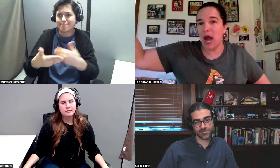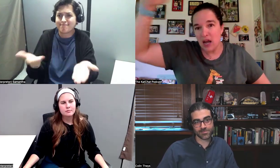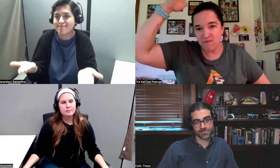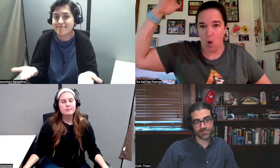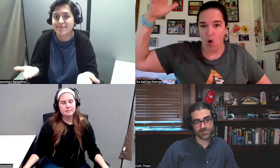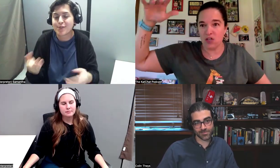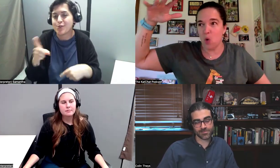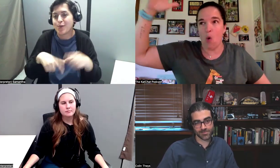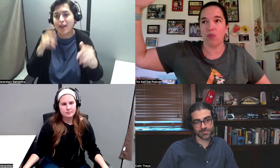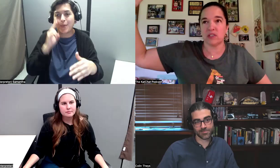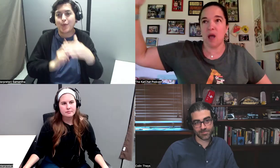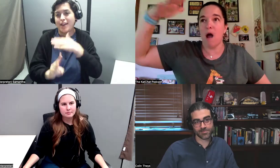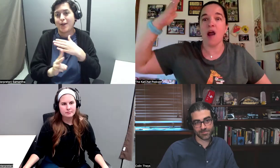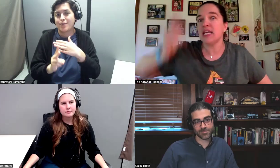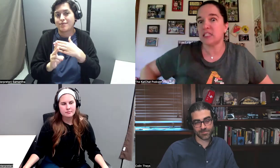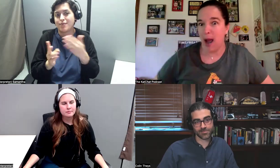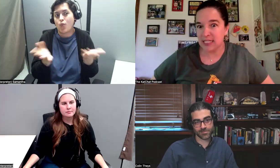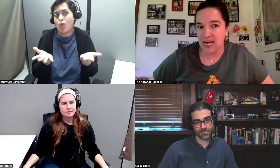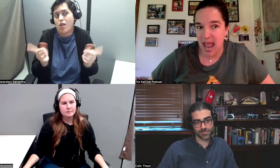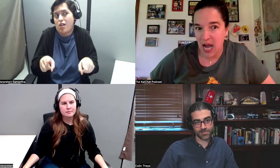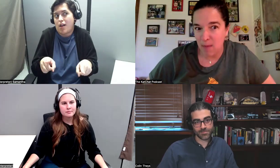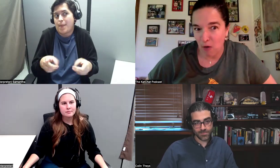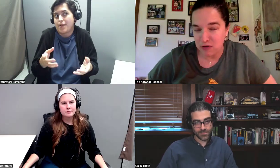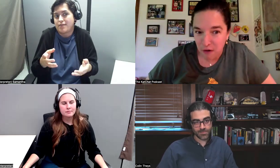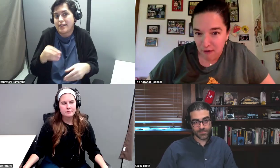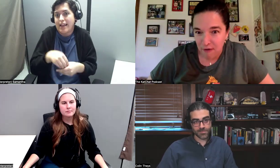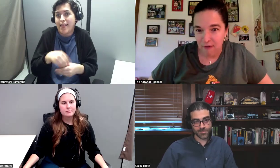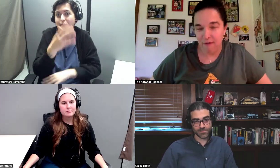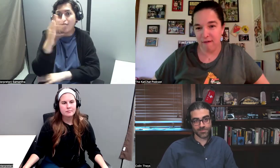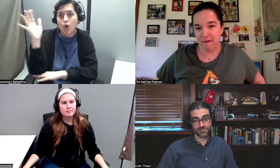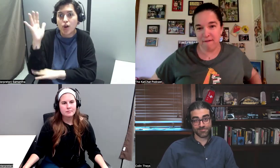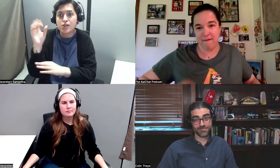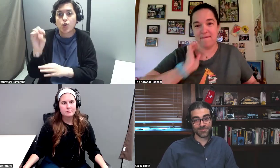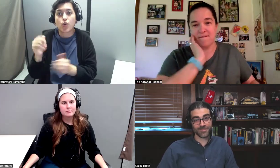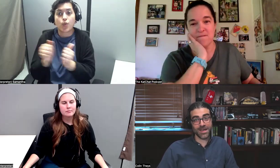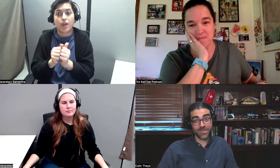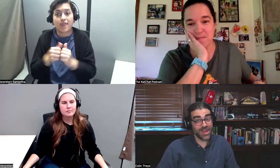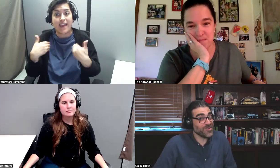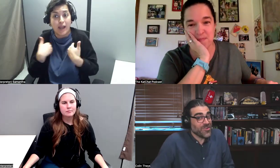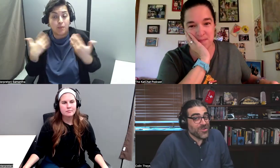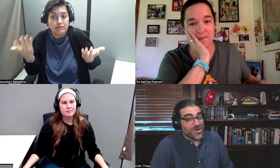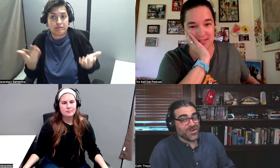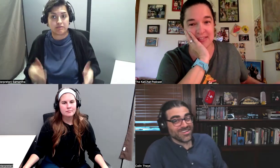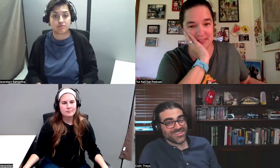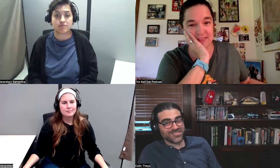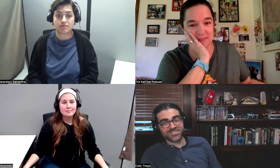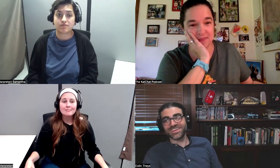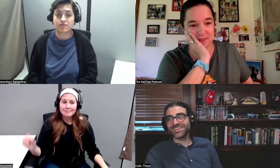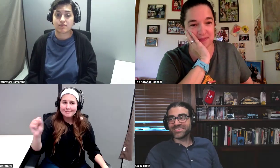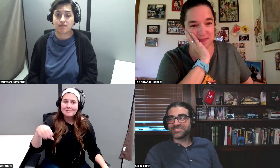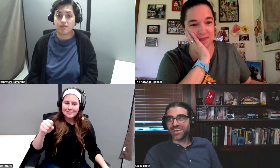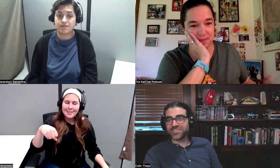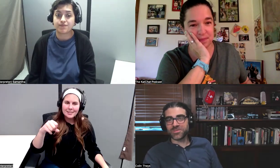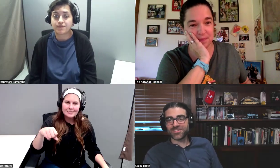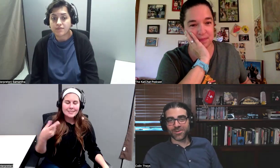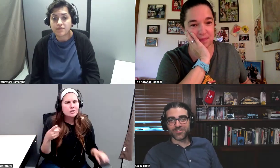in the rainforest or with some unexpected animals. Yeah. And it's also, it's an